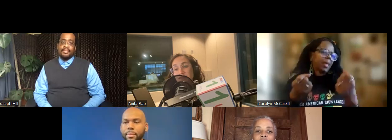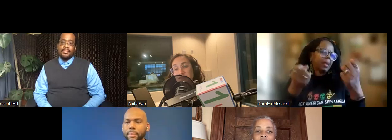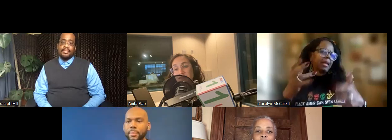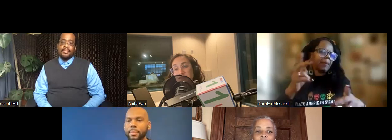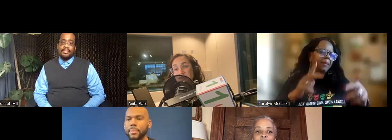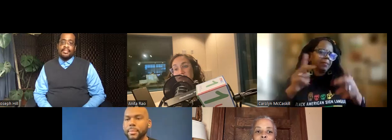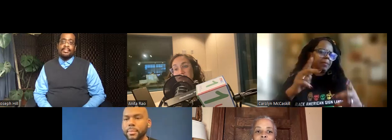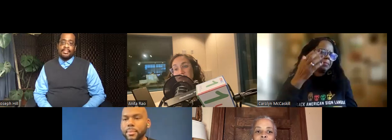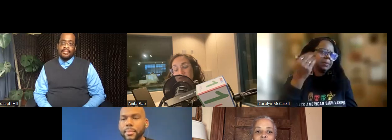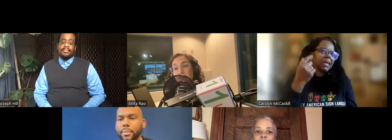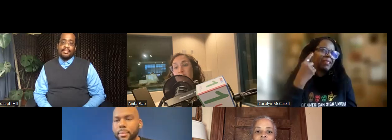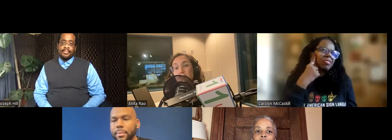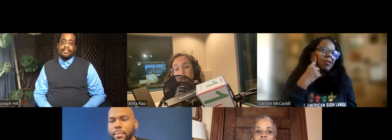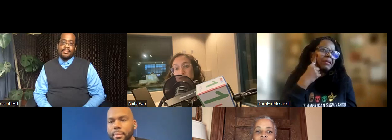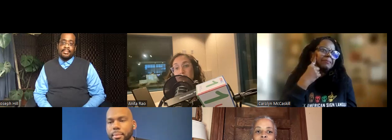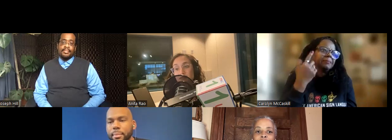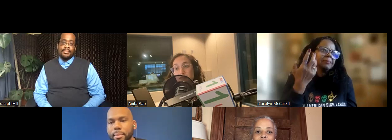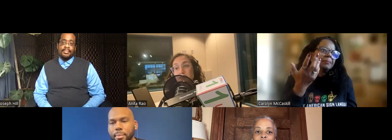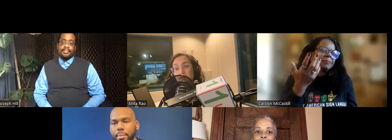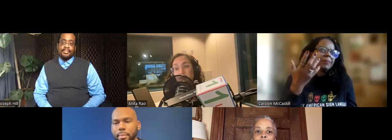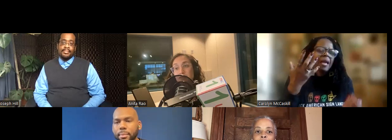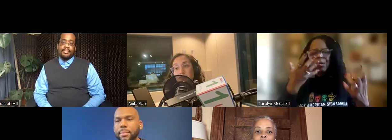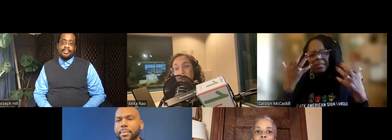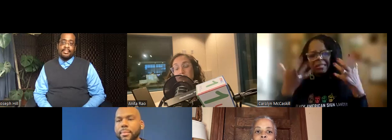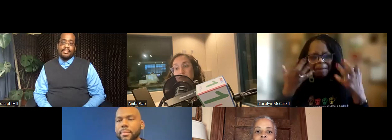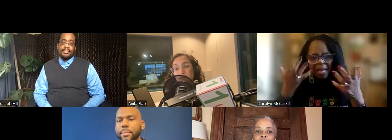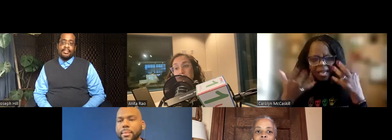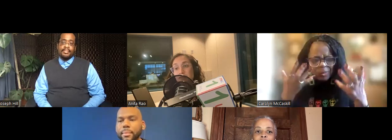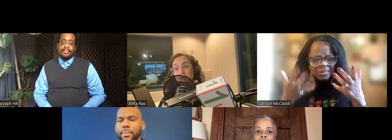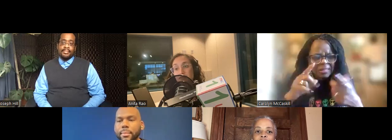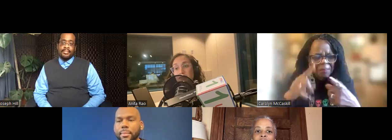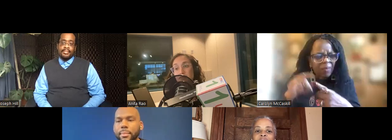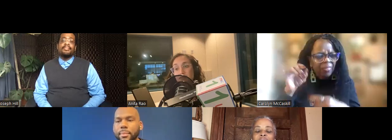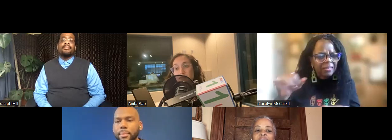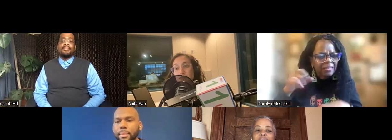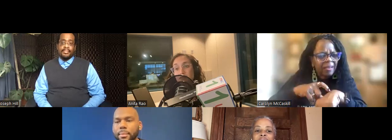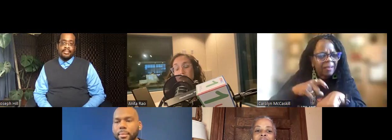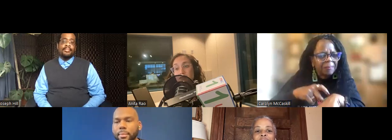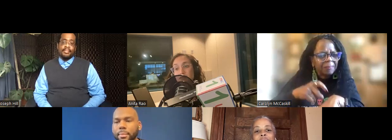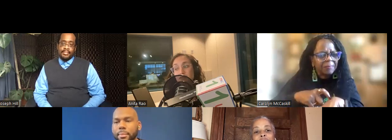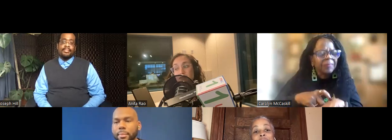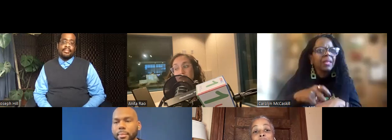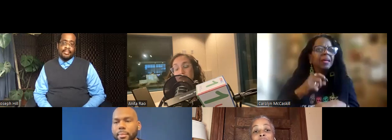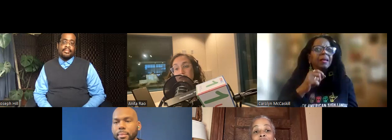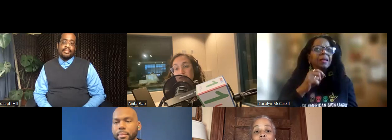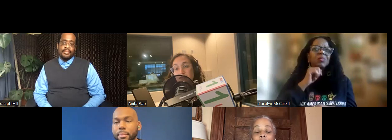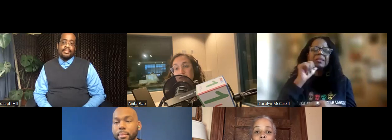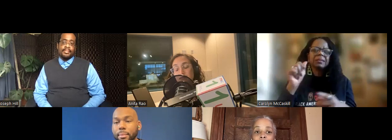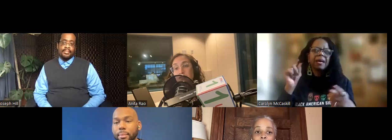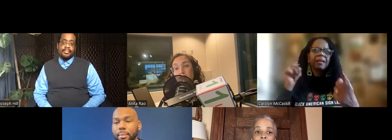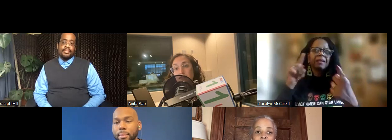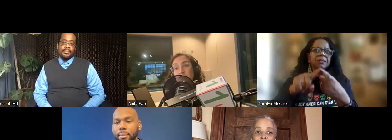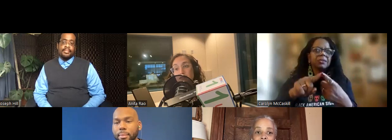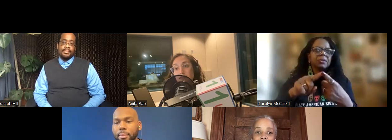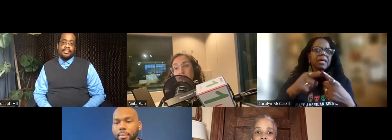not really sharing my experience with a lot of different people because I thought that, well, I was embarrassed